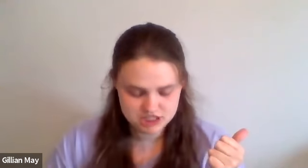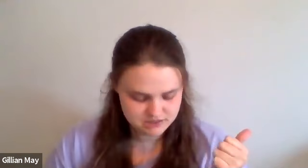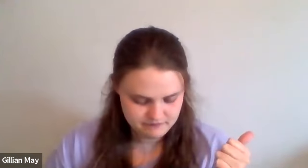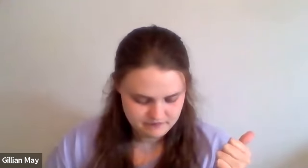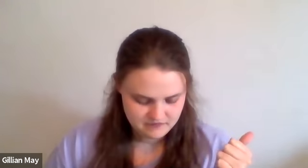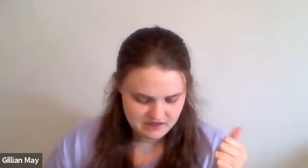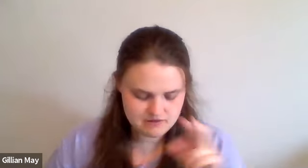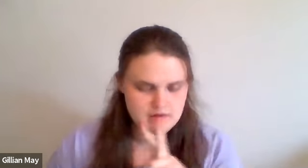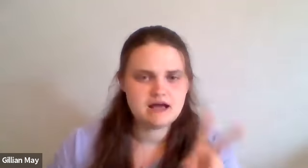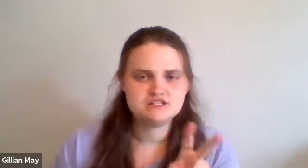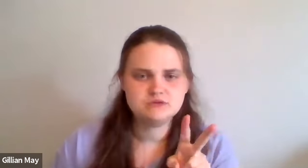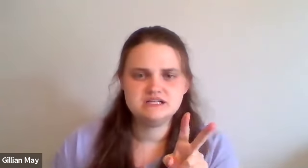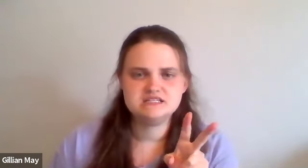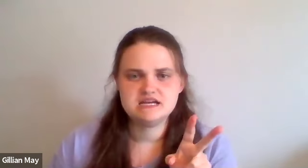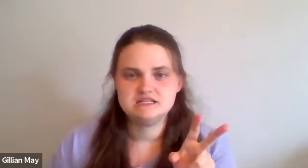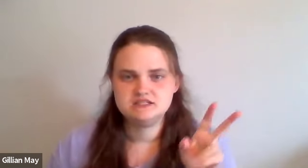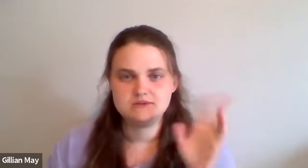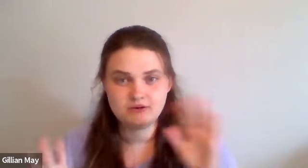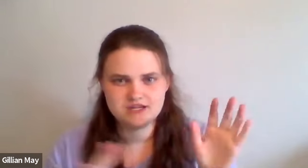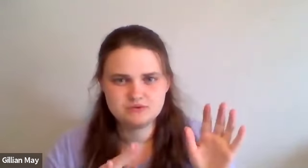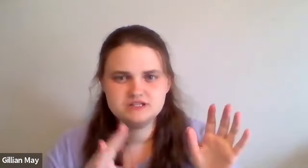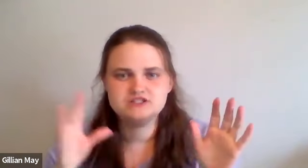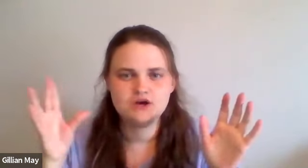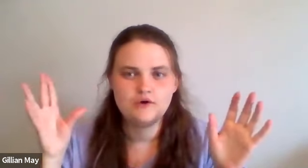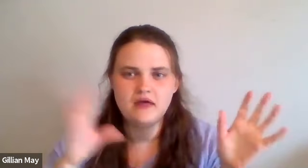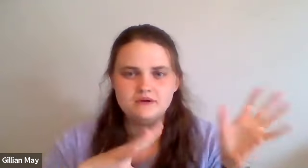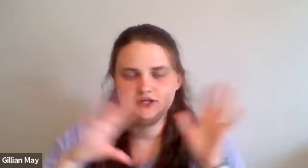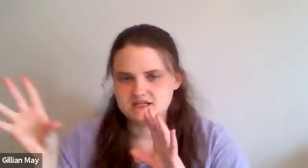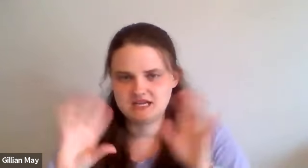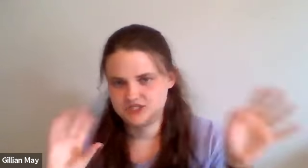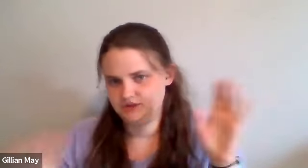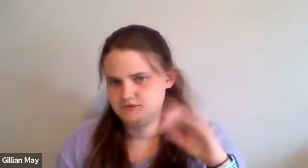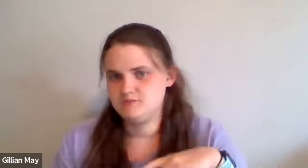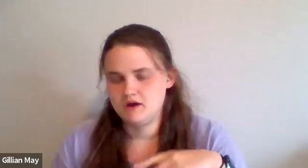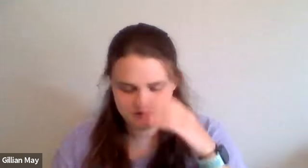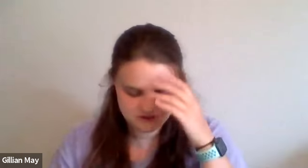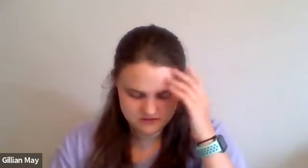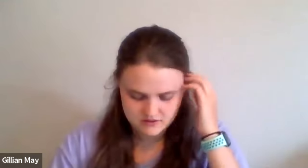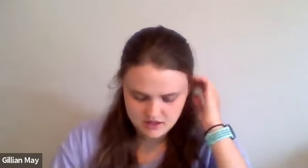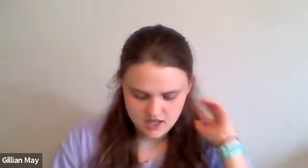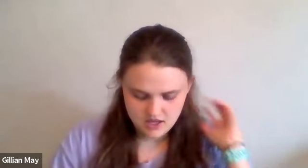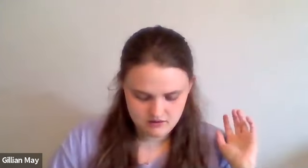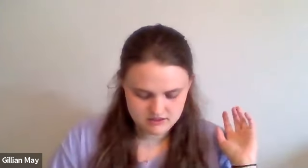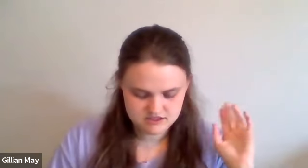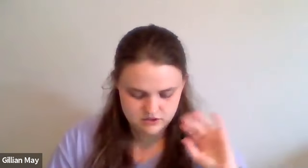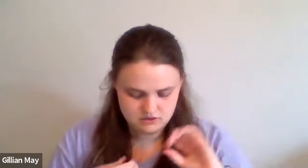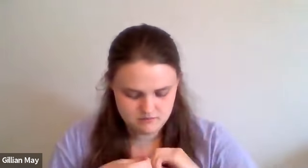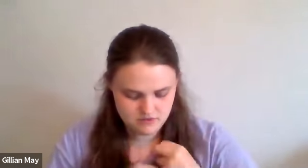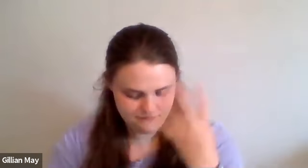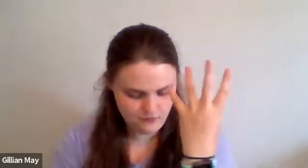question. And then the last one is a WH one. So that one you guys actually do respond with. All right. So number